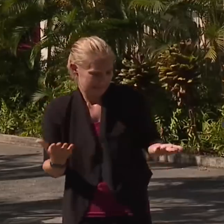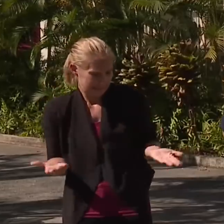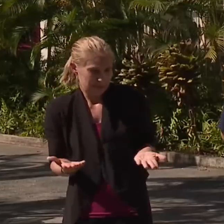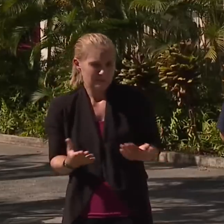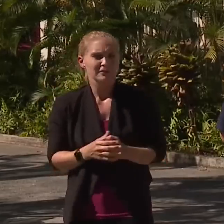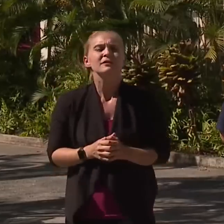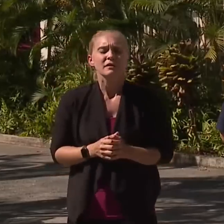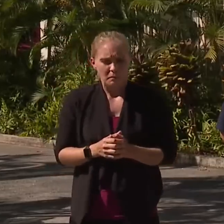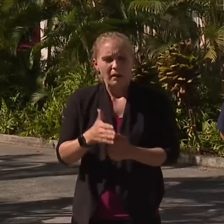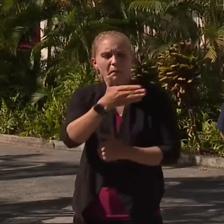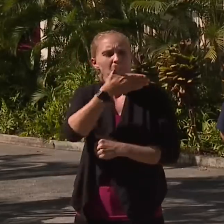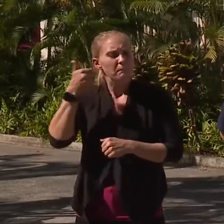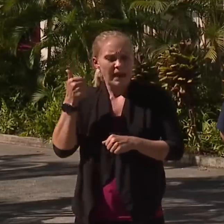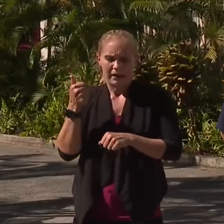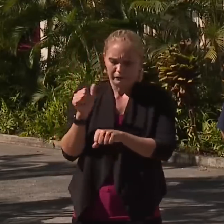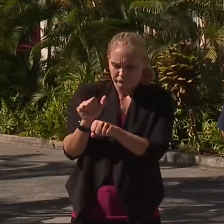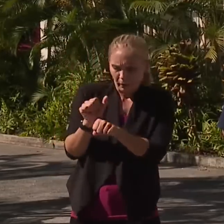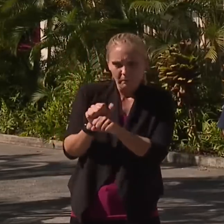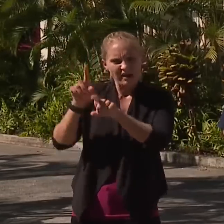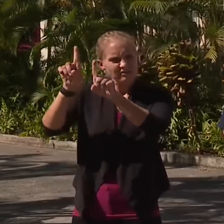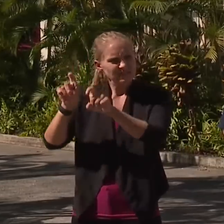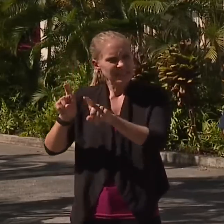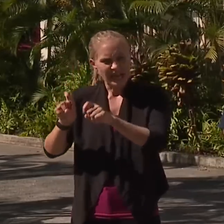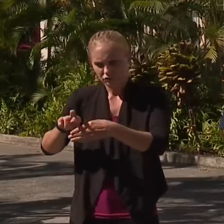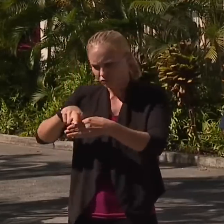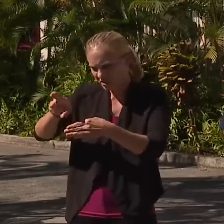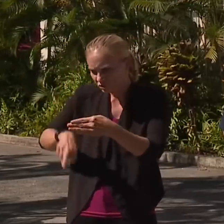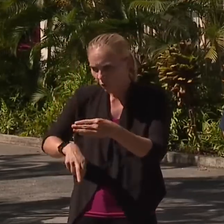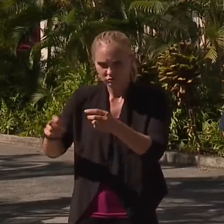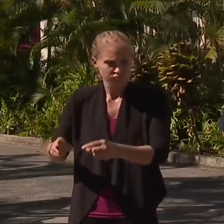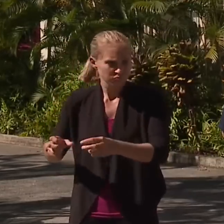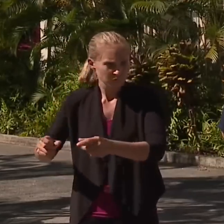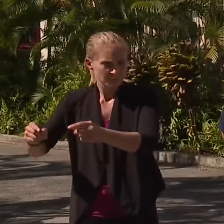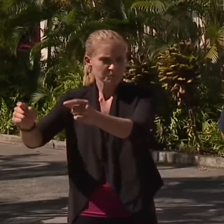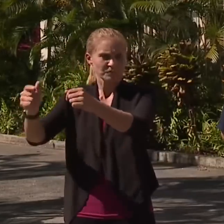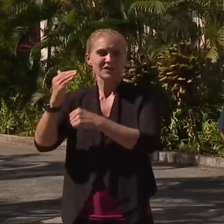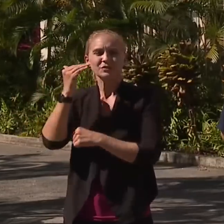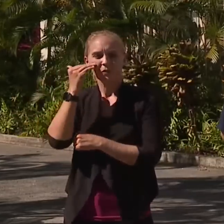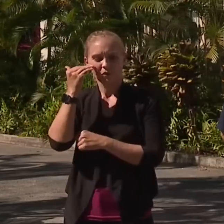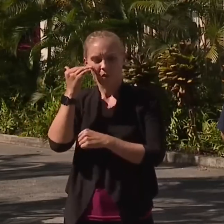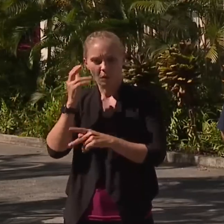do a better job of getting test turnaround, as you know, the test would be done on the continent before people come here. And